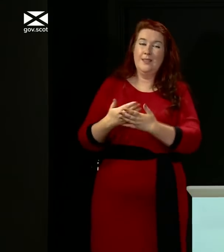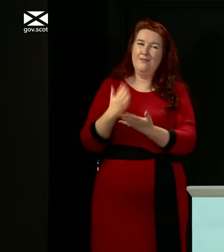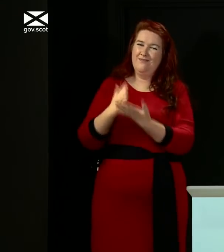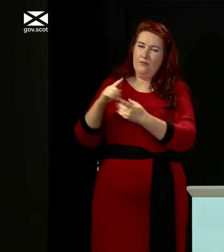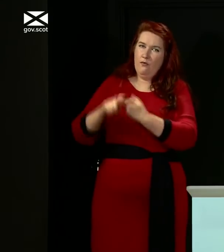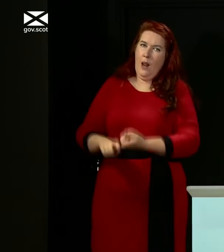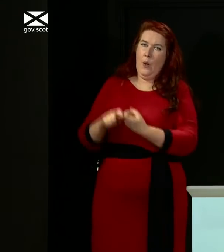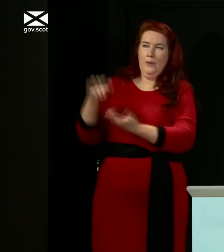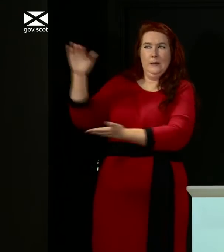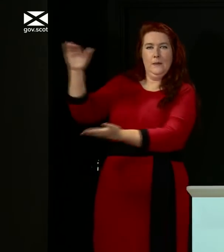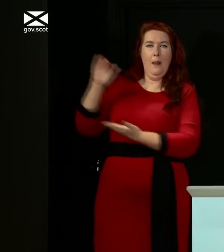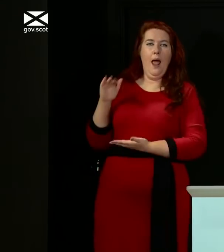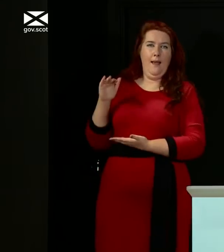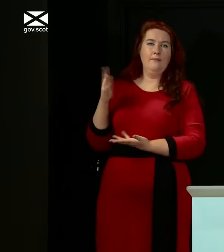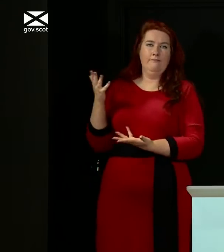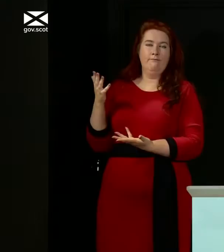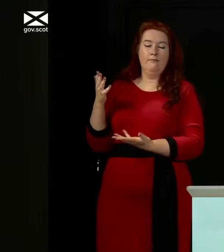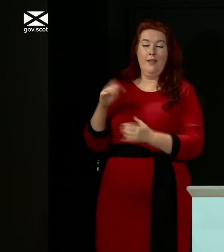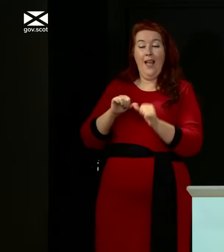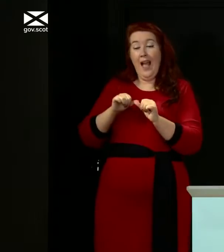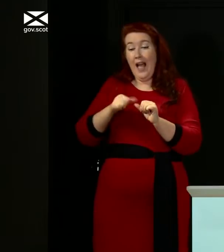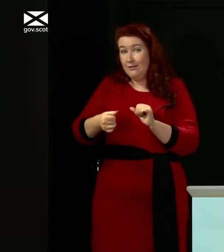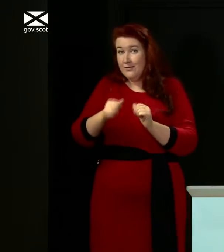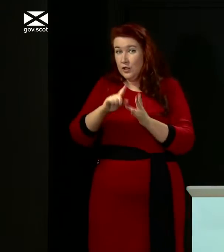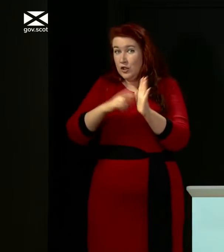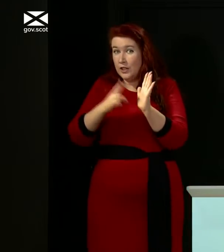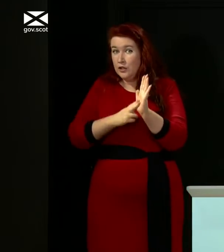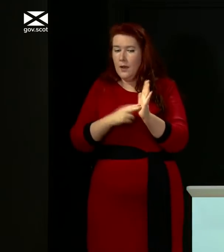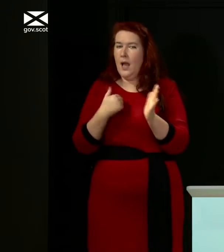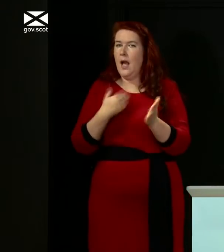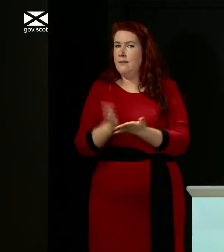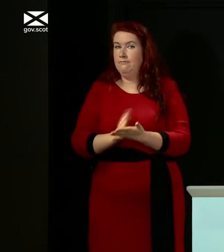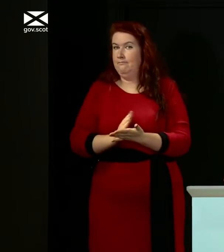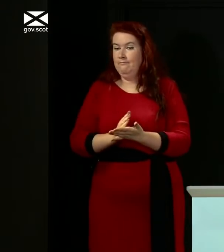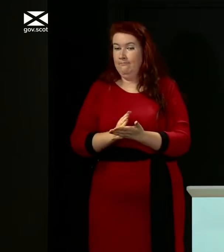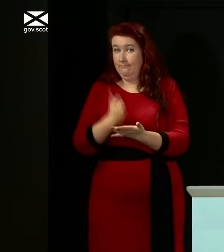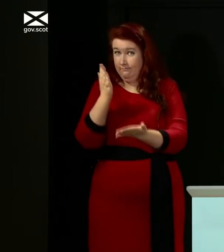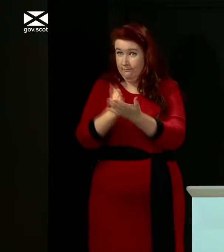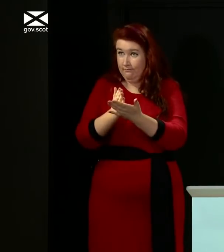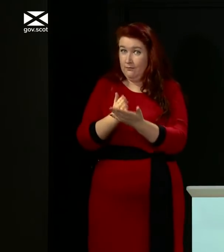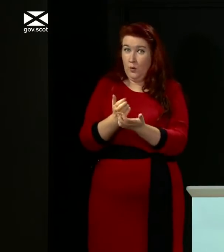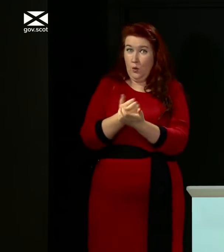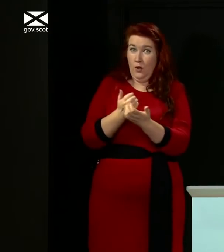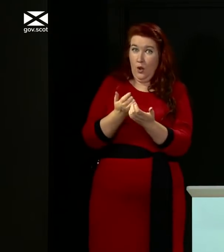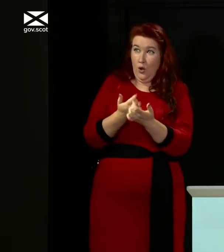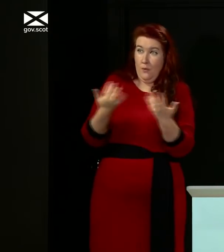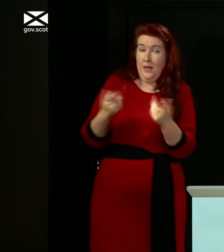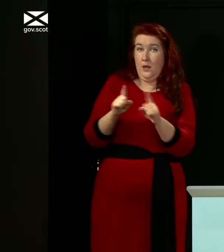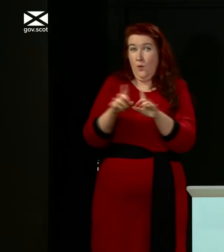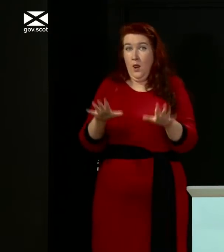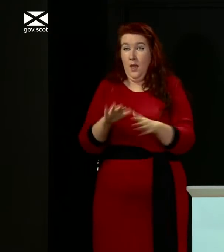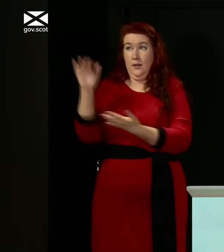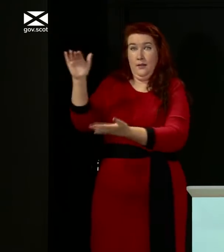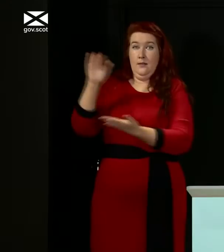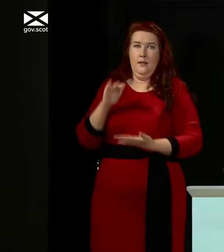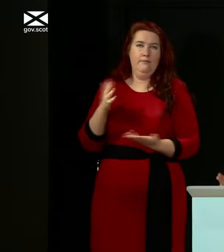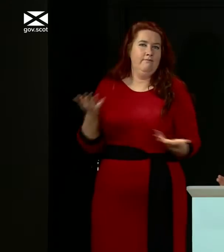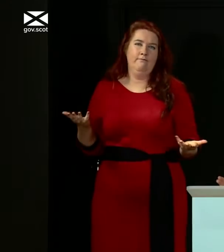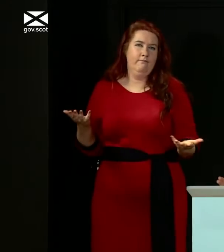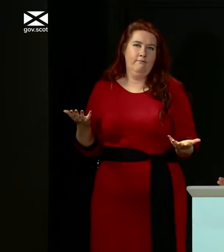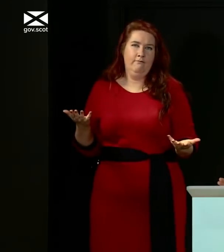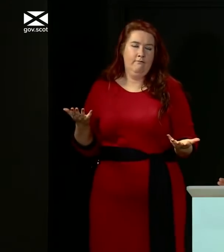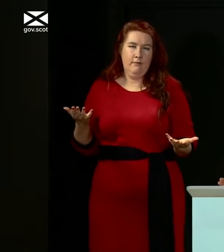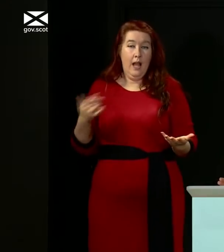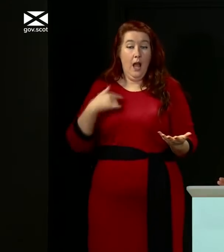it, is I don't know beyond the end of January with enough certainty what the flow of supplies is going to be. So I can't yet say, I mean,